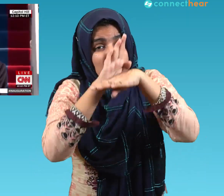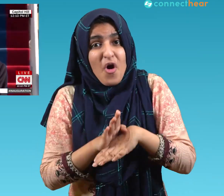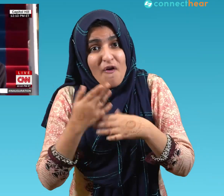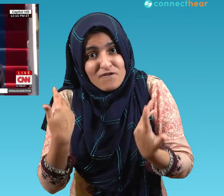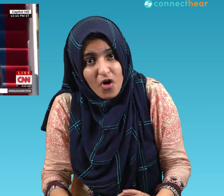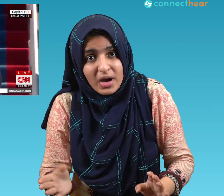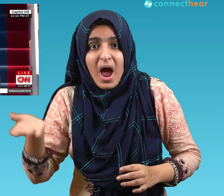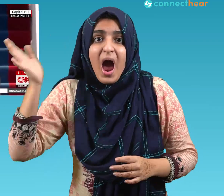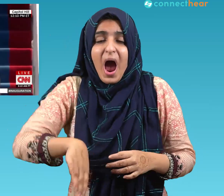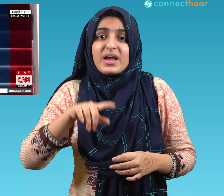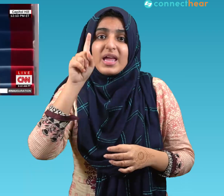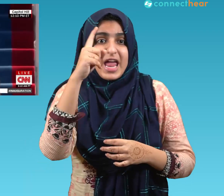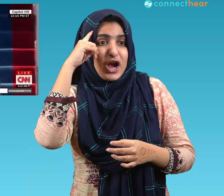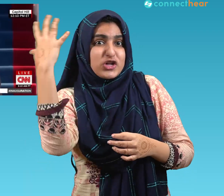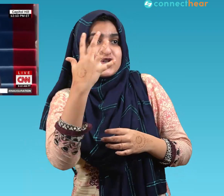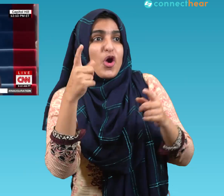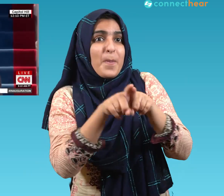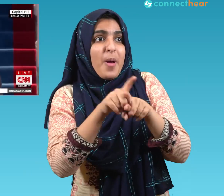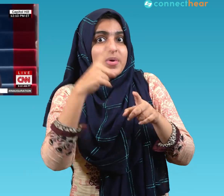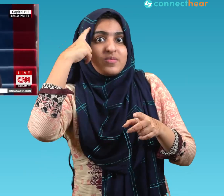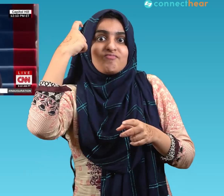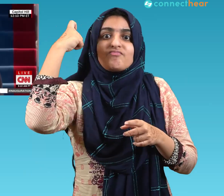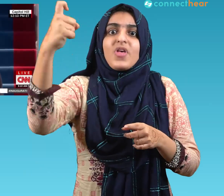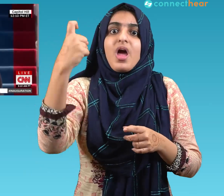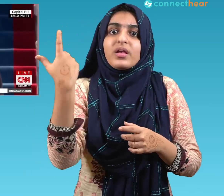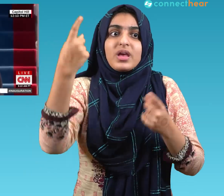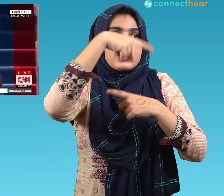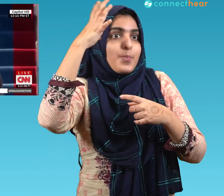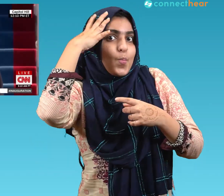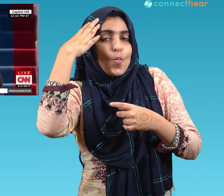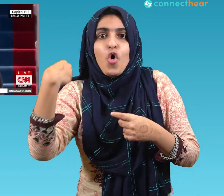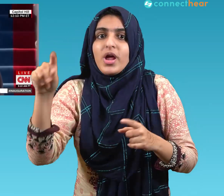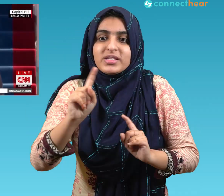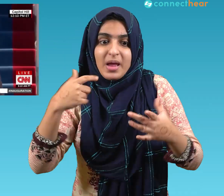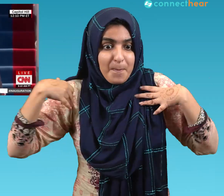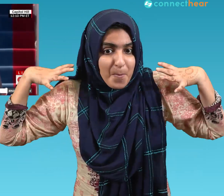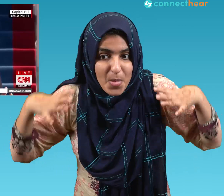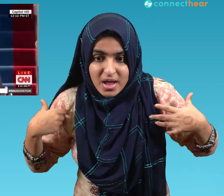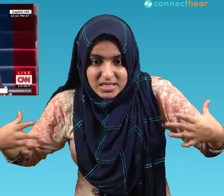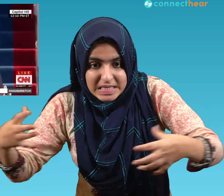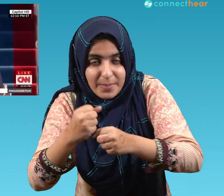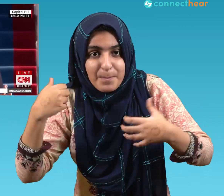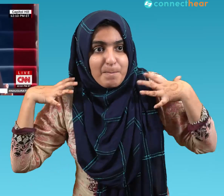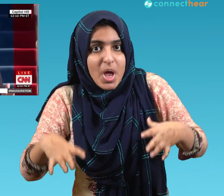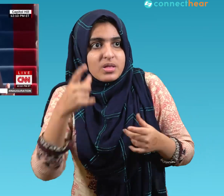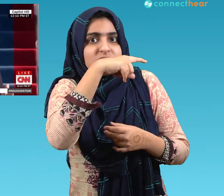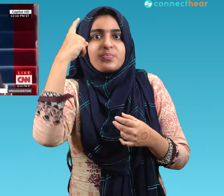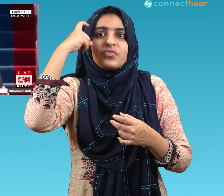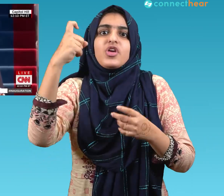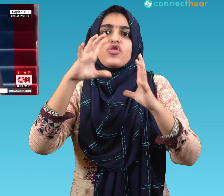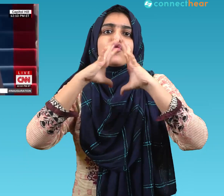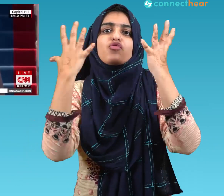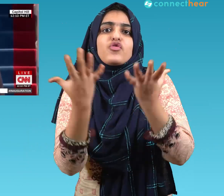write the next great chapter in the history of the United States of America, the American story. A story that might